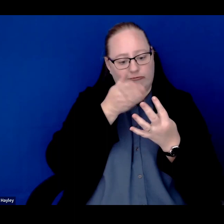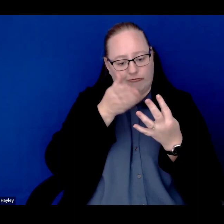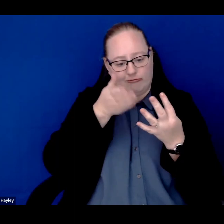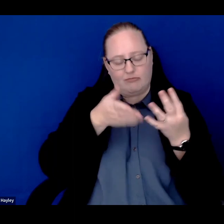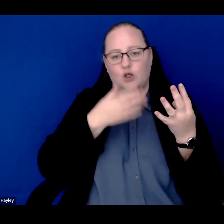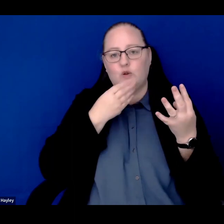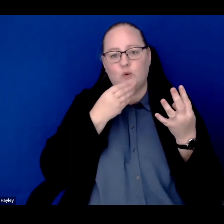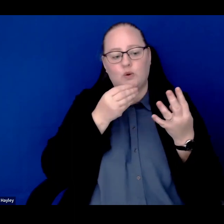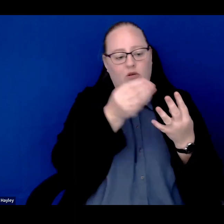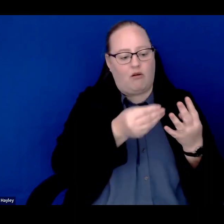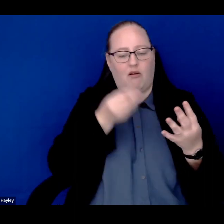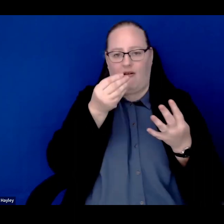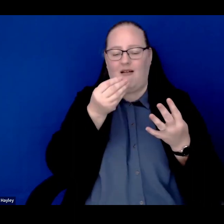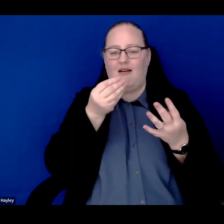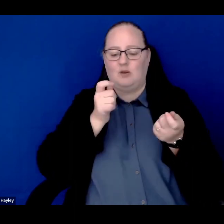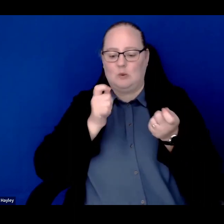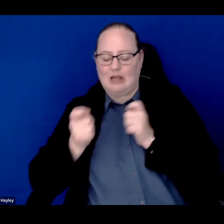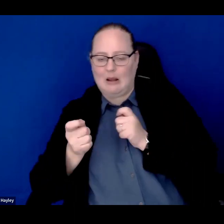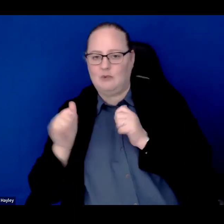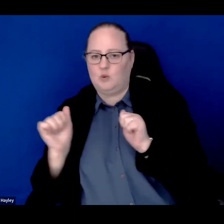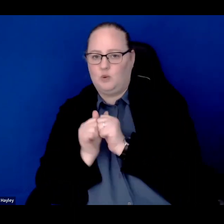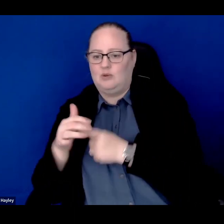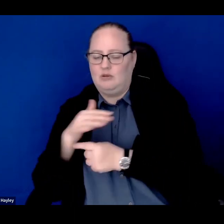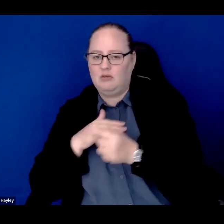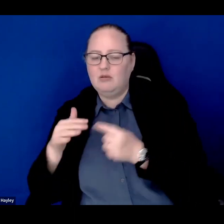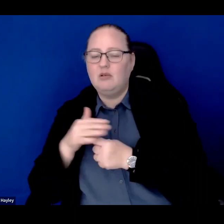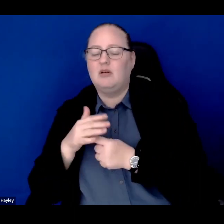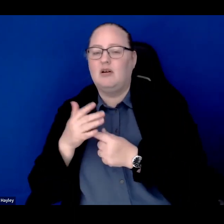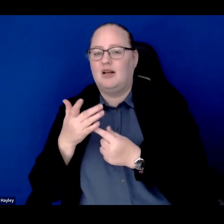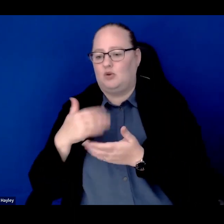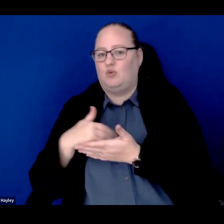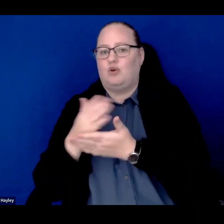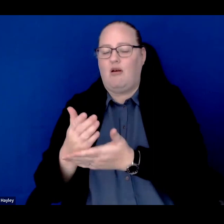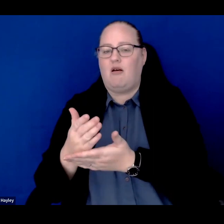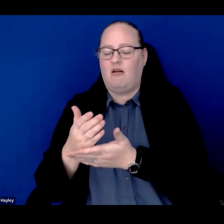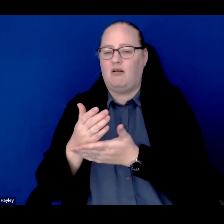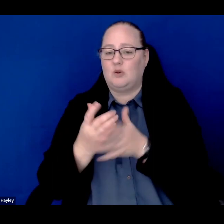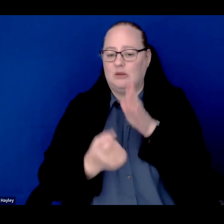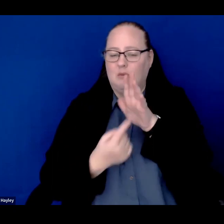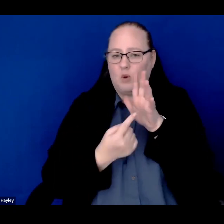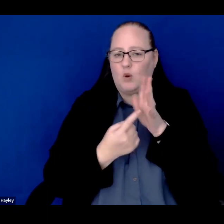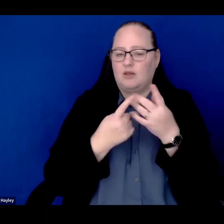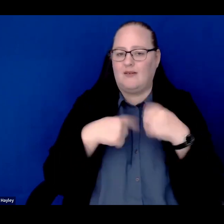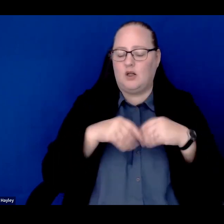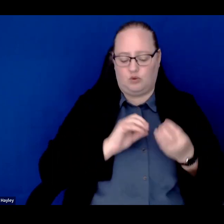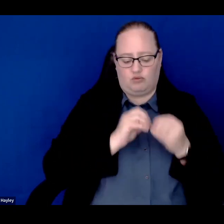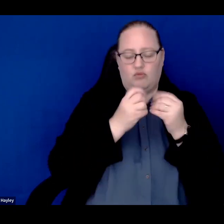up and share. And I think it's quite important, actually, the step of sharing back, because we think that,